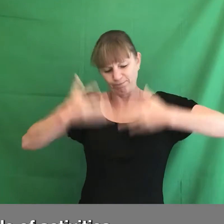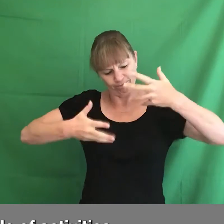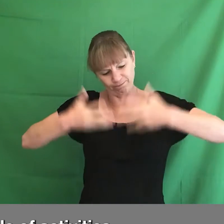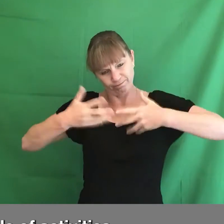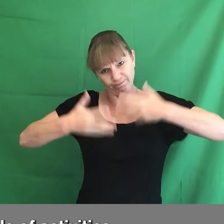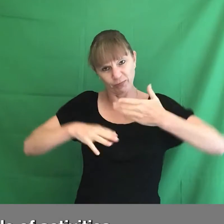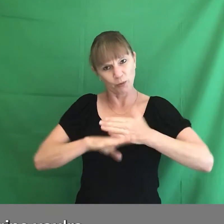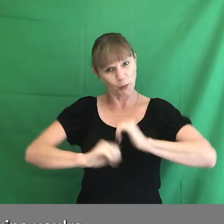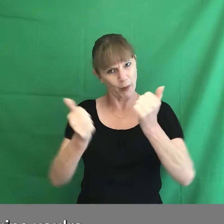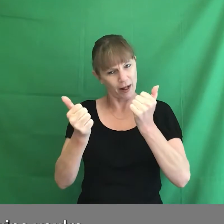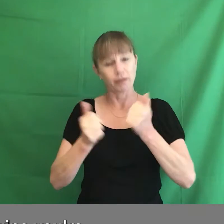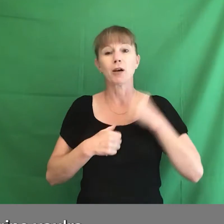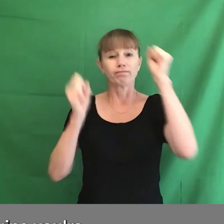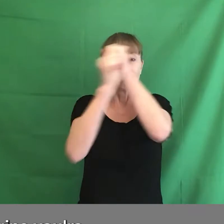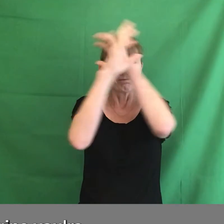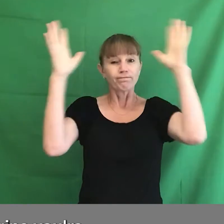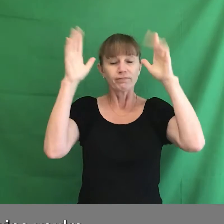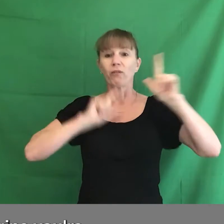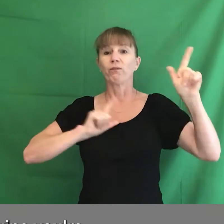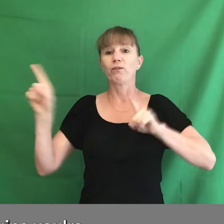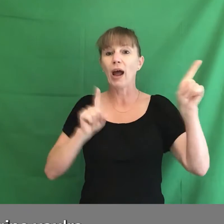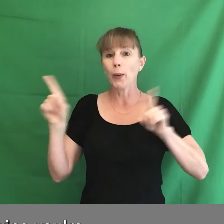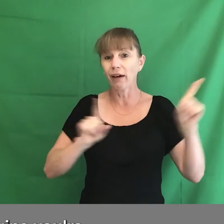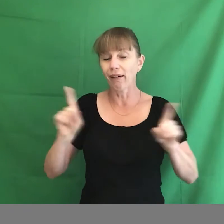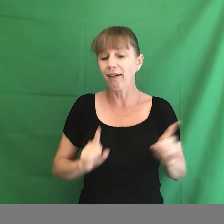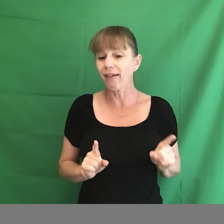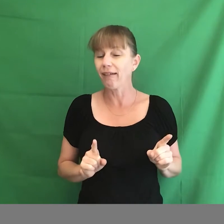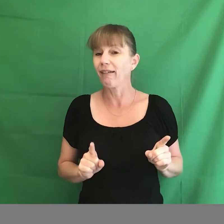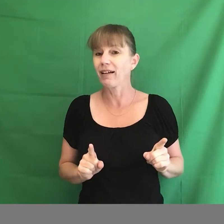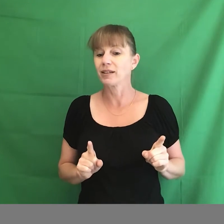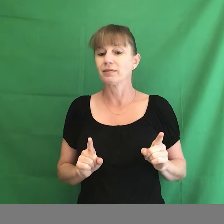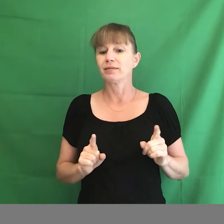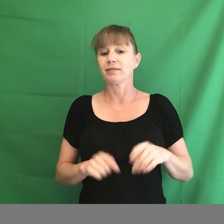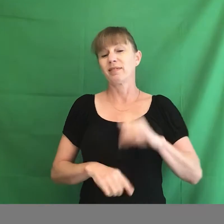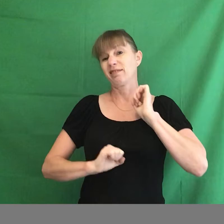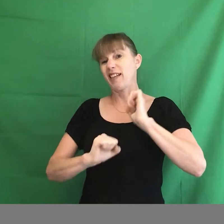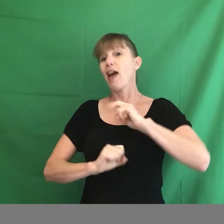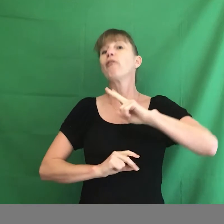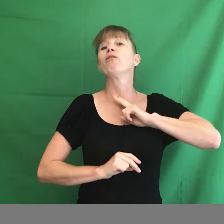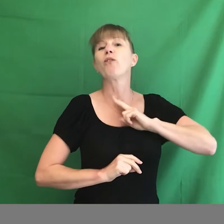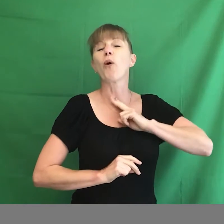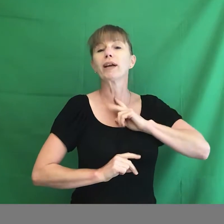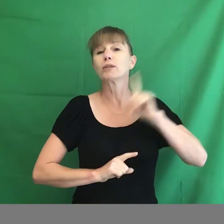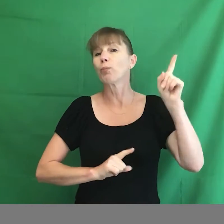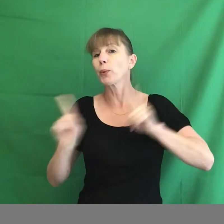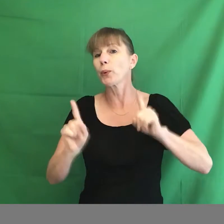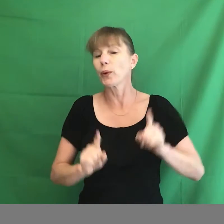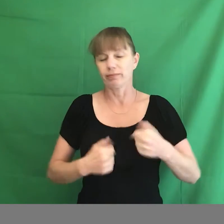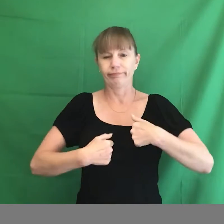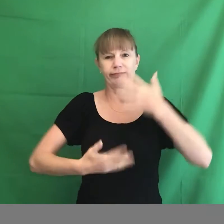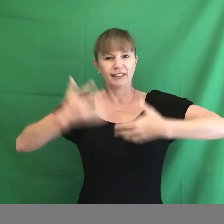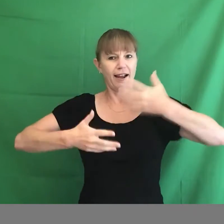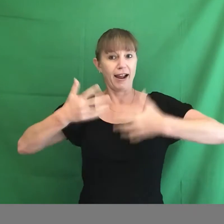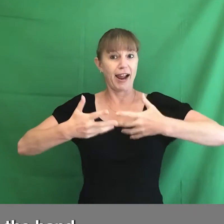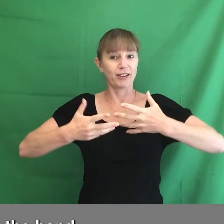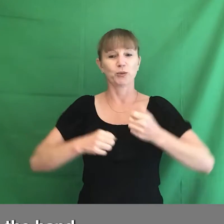notes coming out. So I'd like to imagine you're at a firework display and we're going to go woo woo woo at the fireworks.